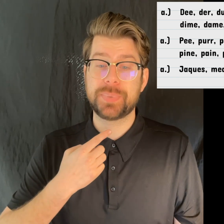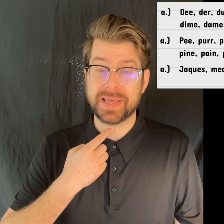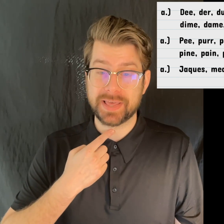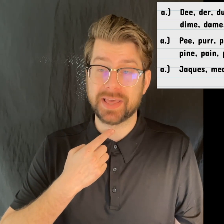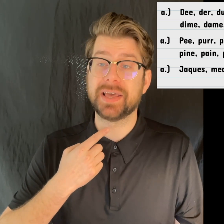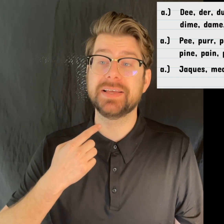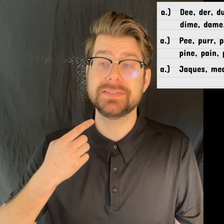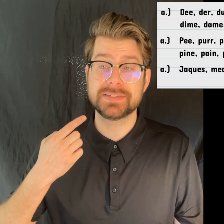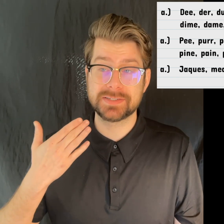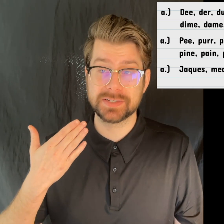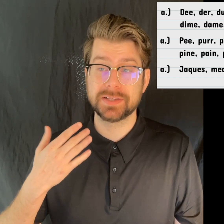pit,